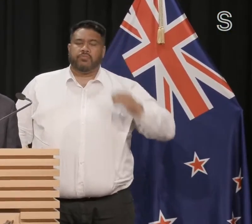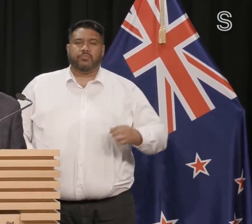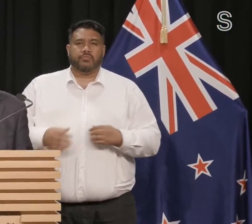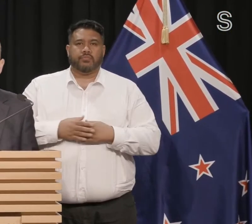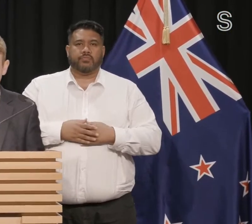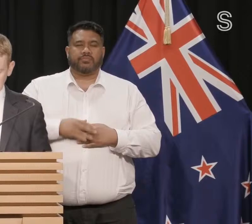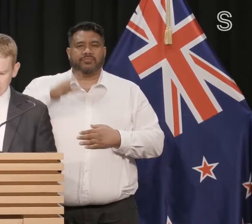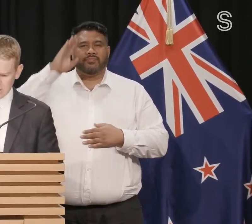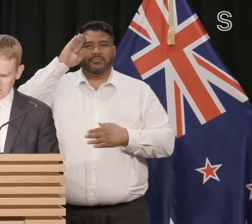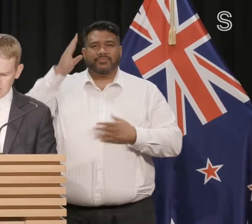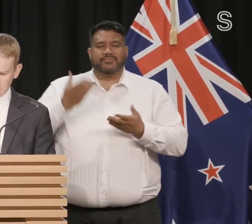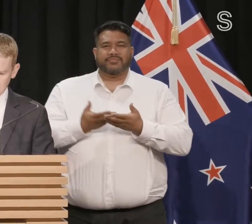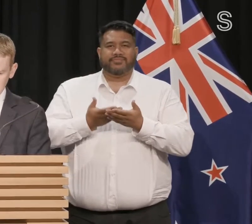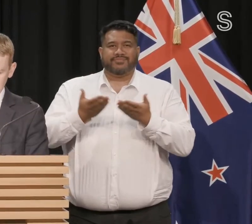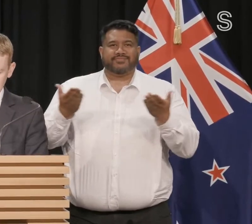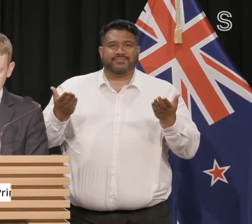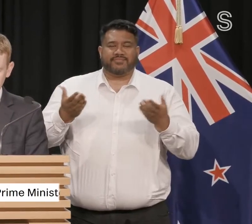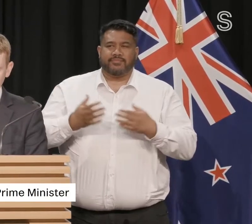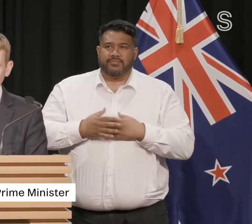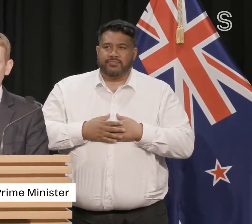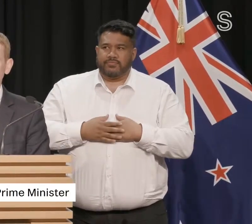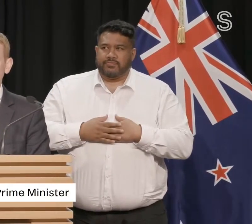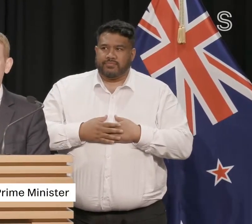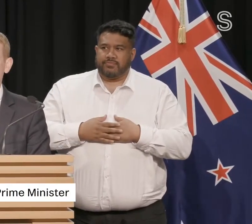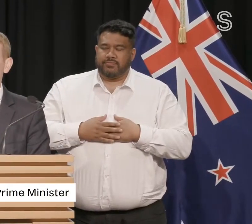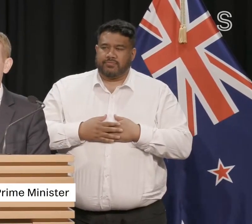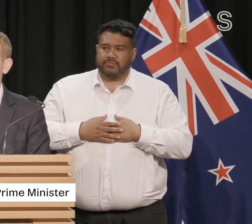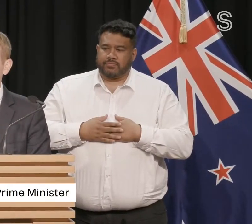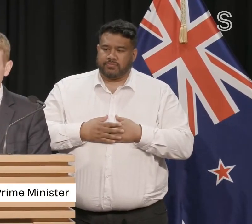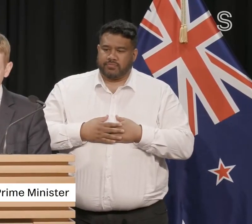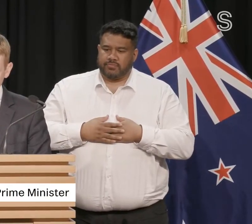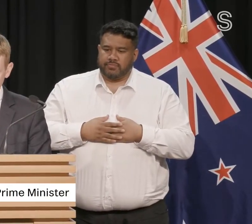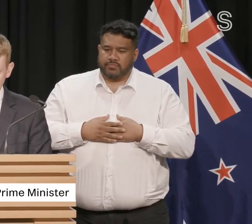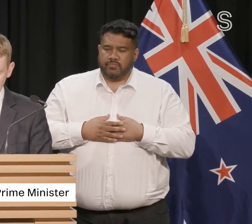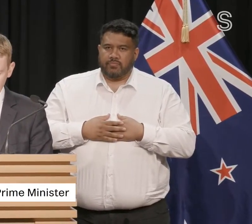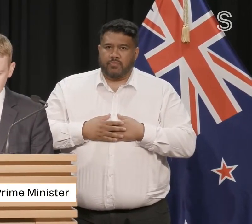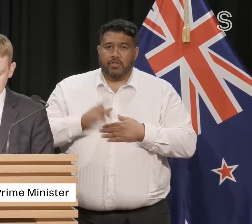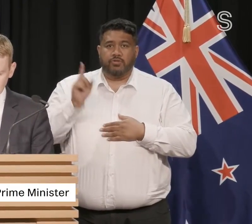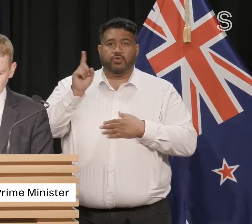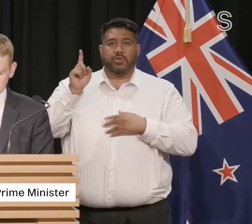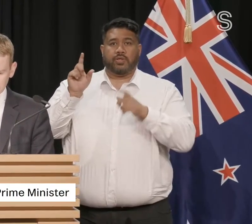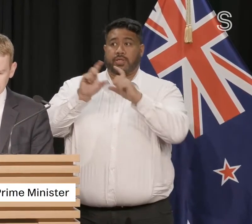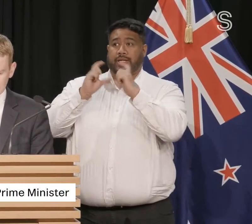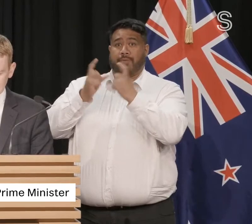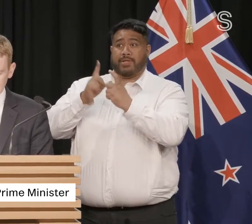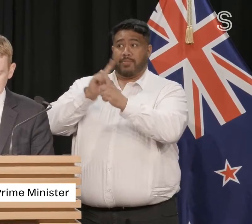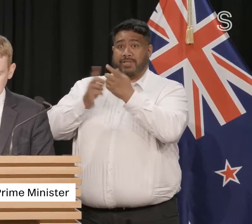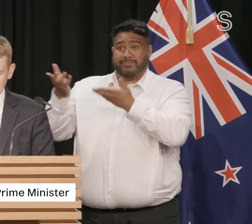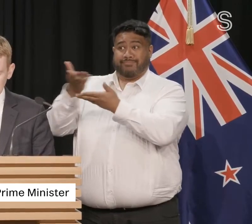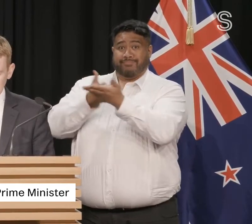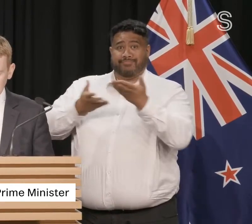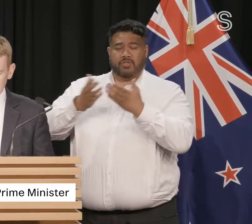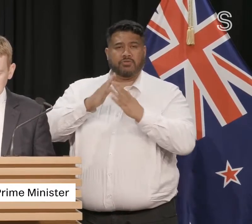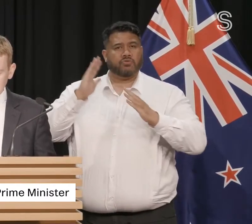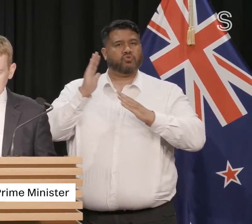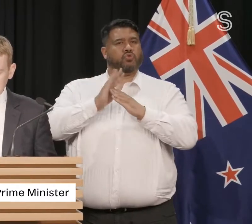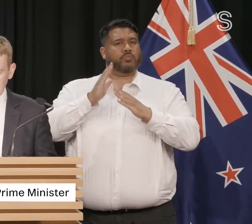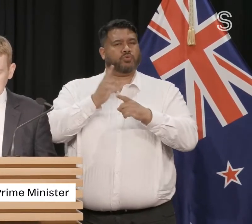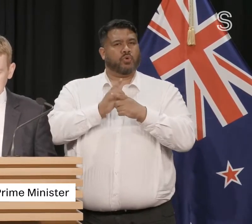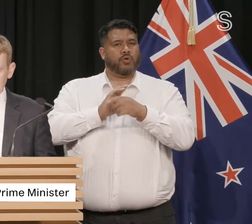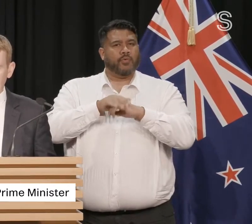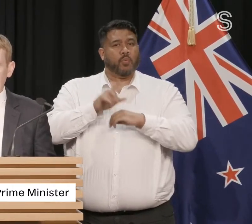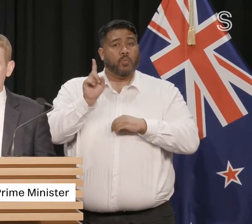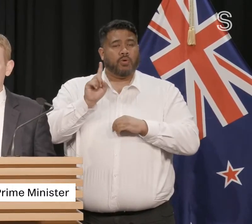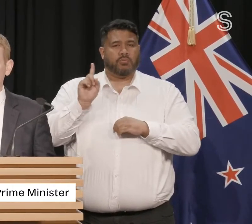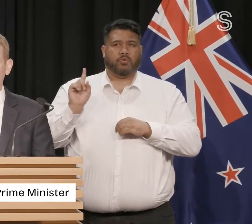Good afternoon, everybody. The number one topic of discussion at Cabinet today was the Auckland floods. The government's committed to